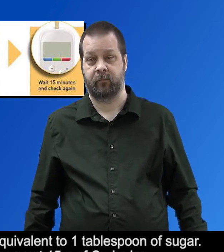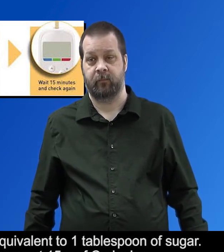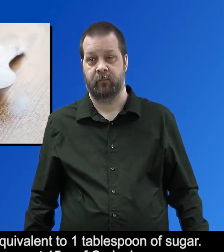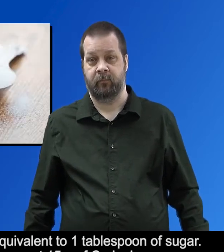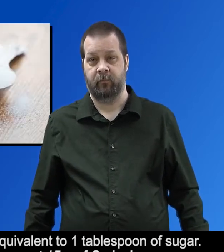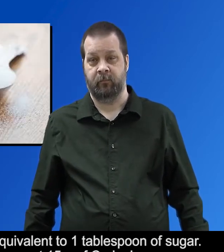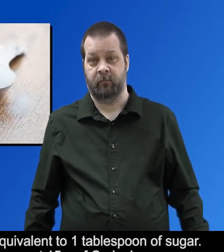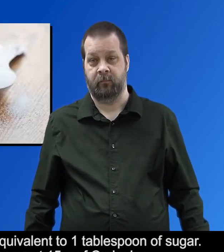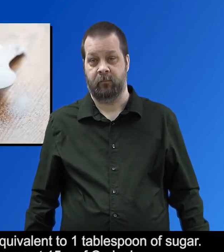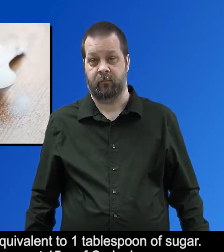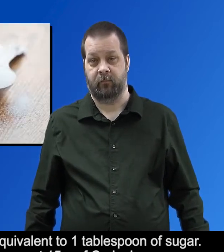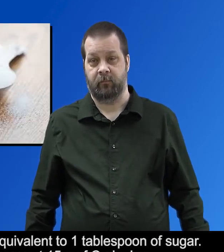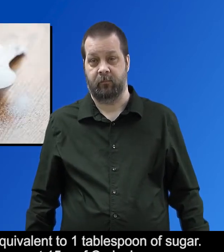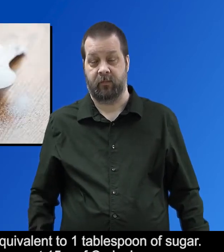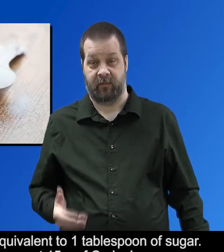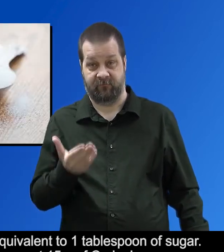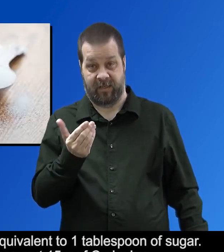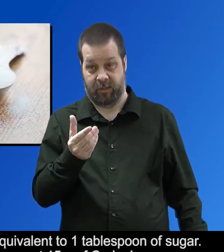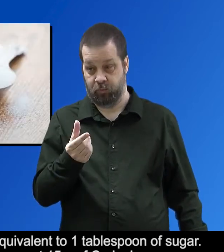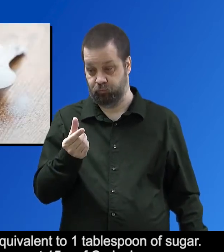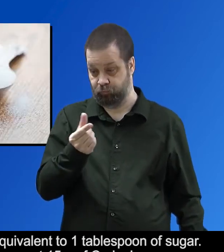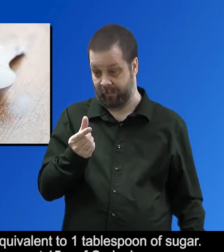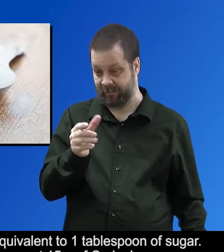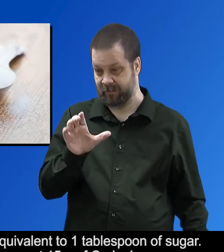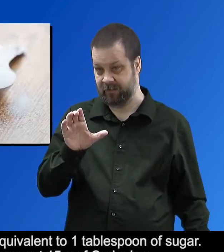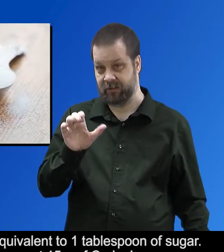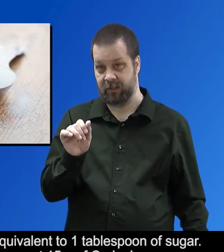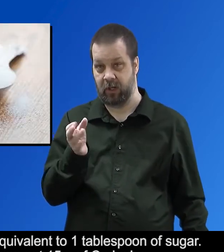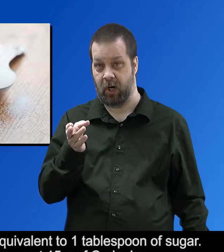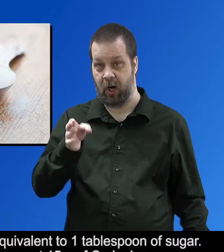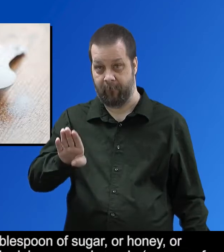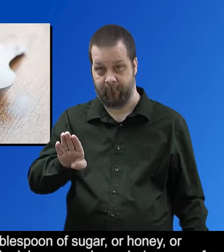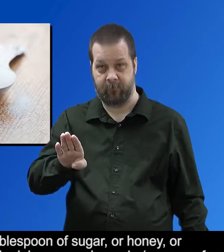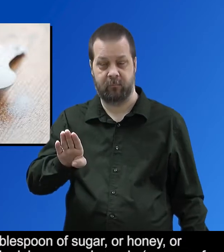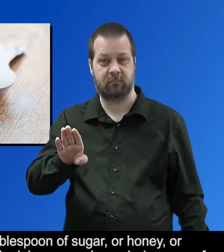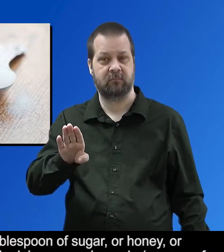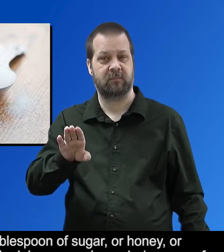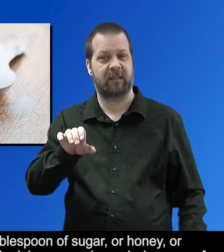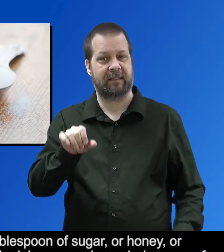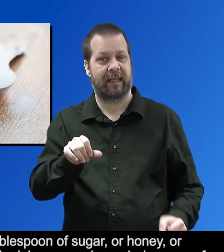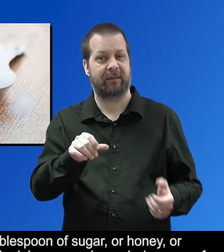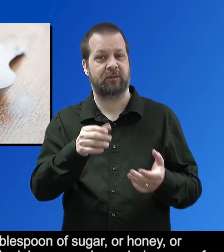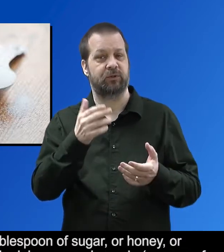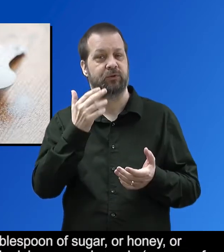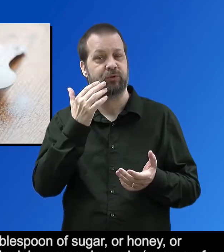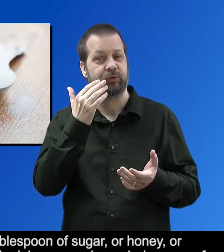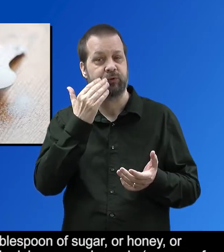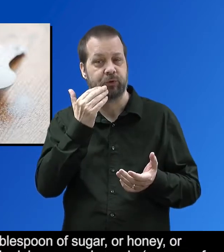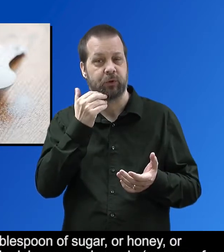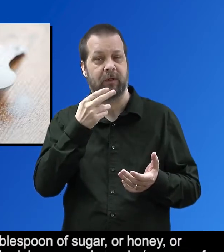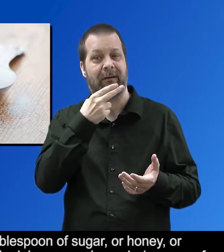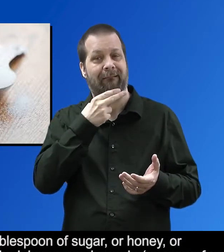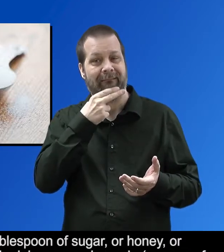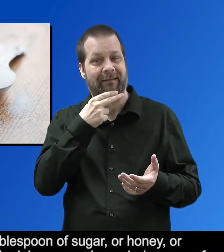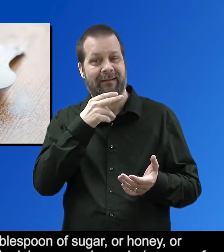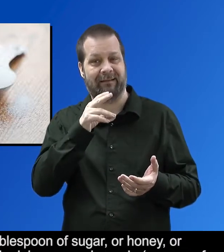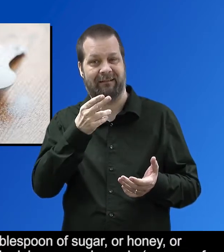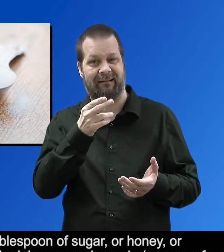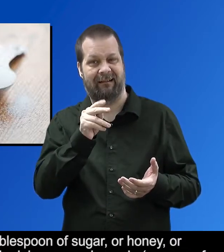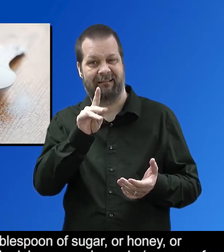You can get 15 grams of carbs by eating 1 tablespoon of sugar or honey,